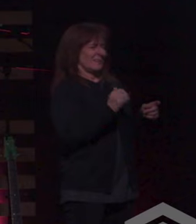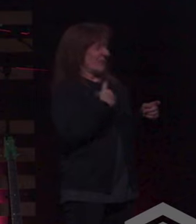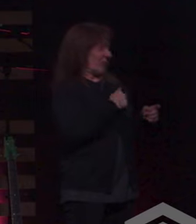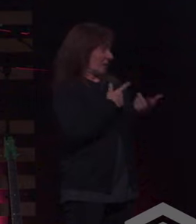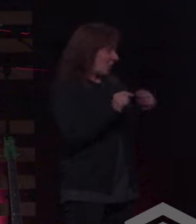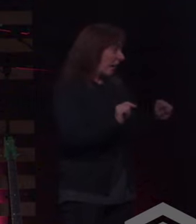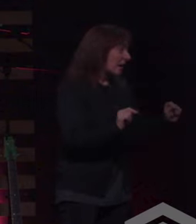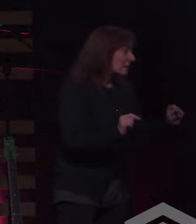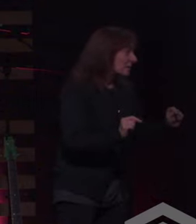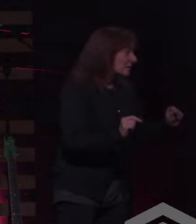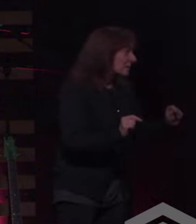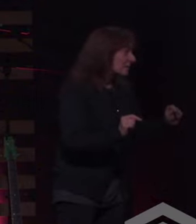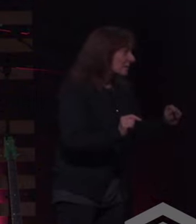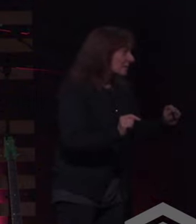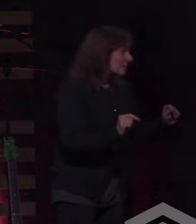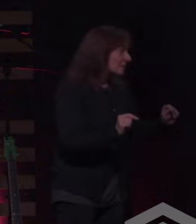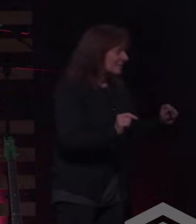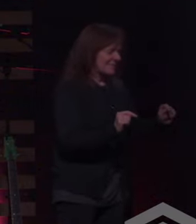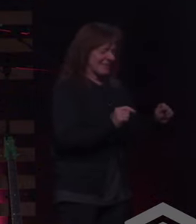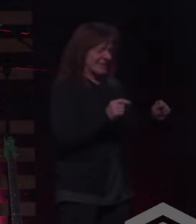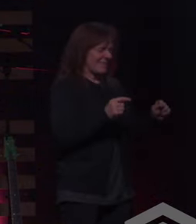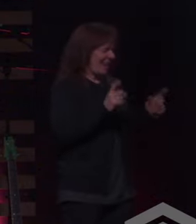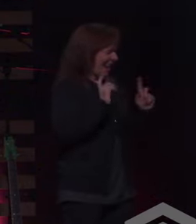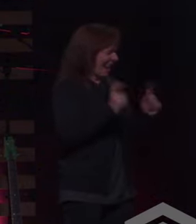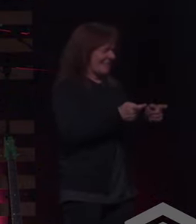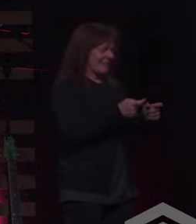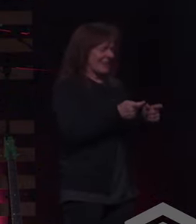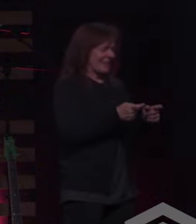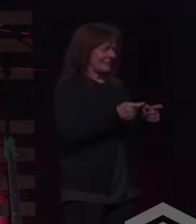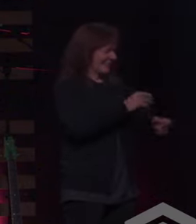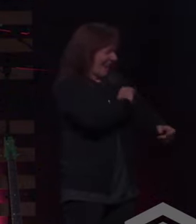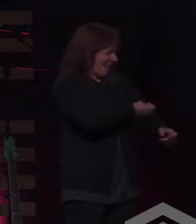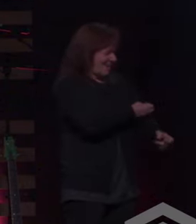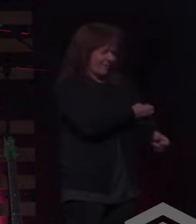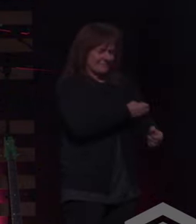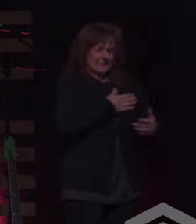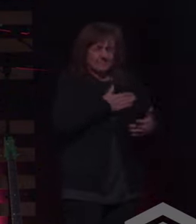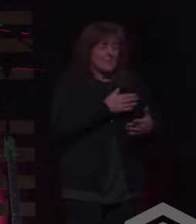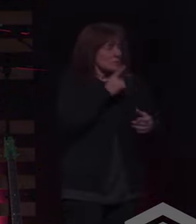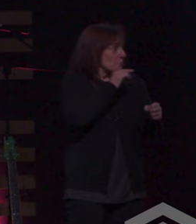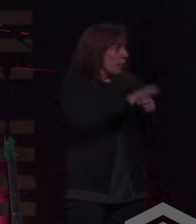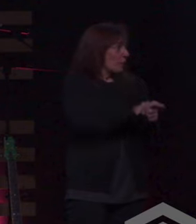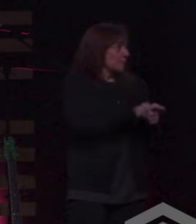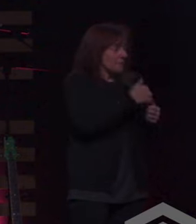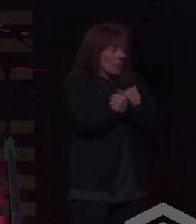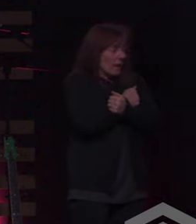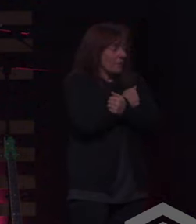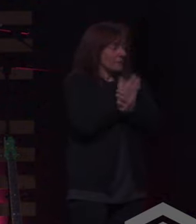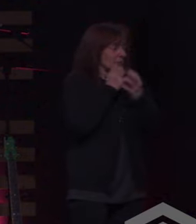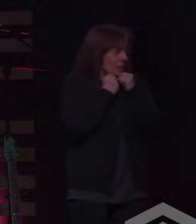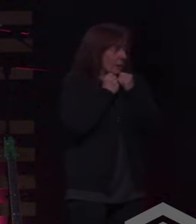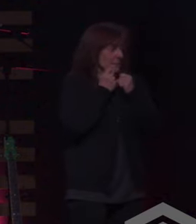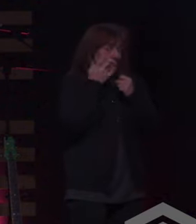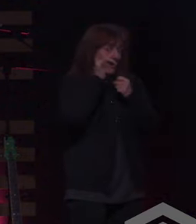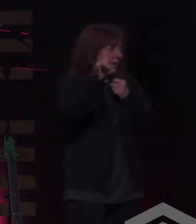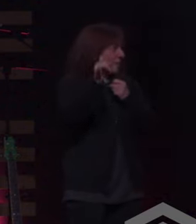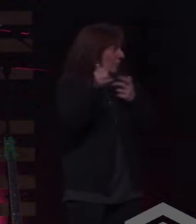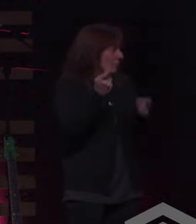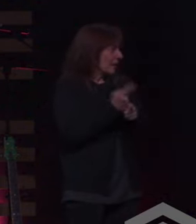trying sometimes? Have you given every single ounce of yourself? Because that's what you promised. Genesis chapter